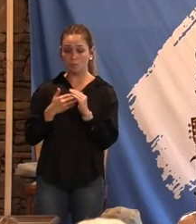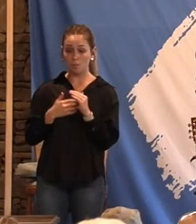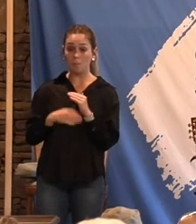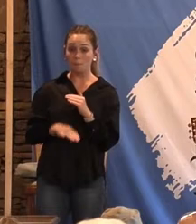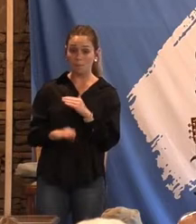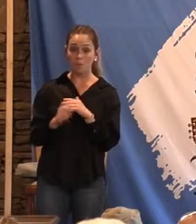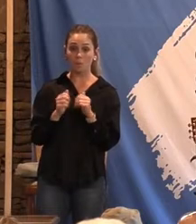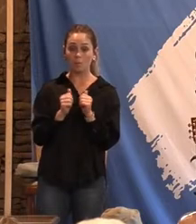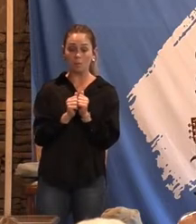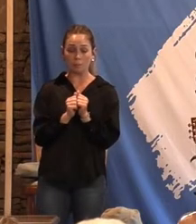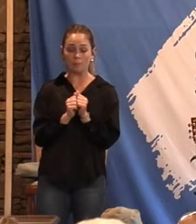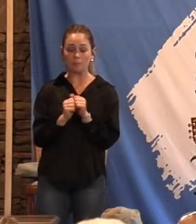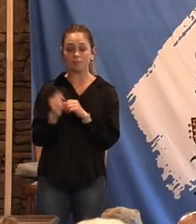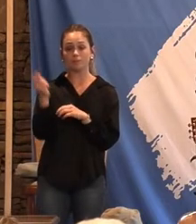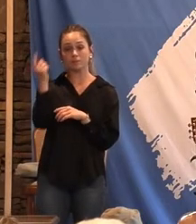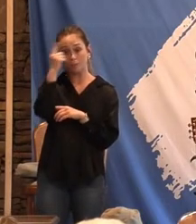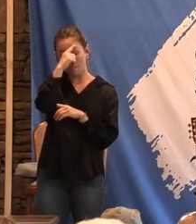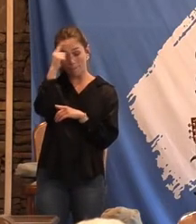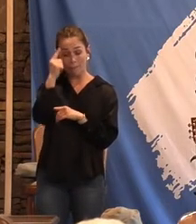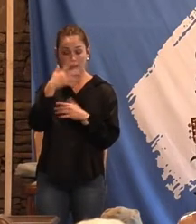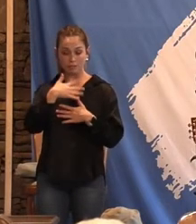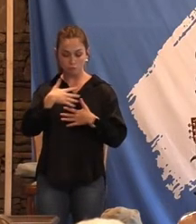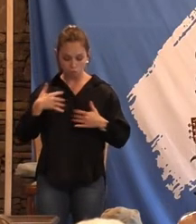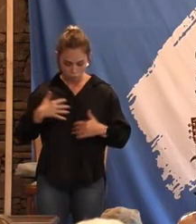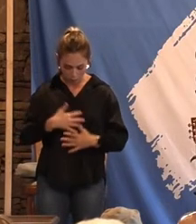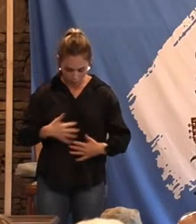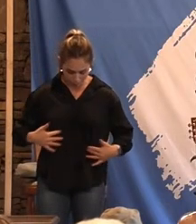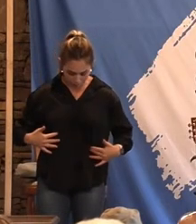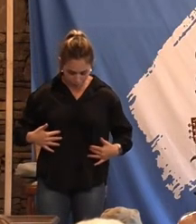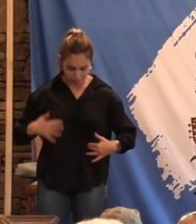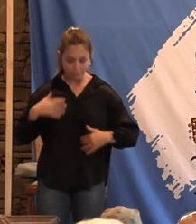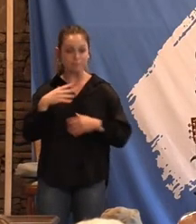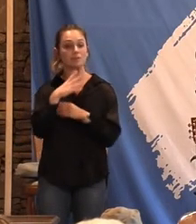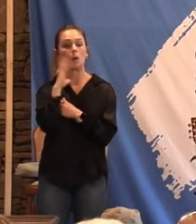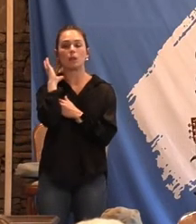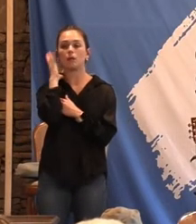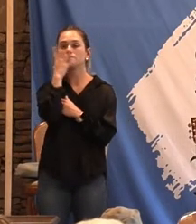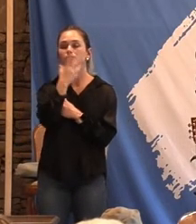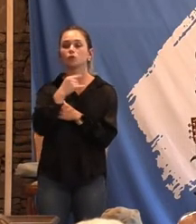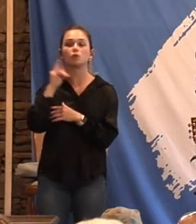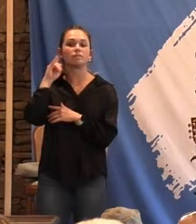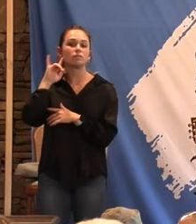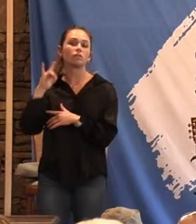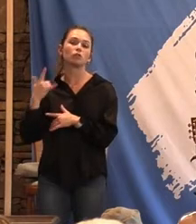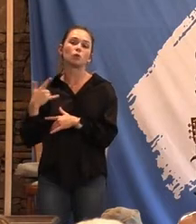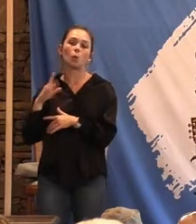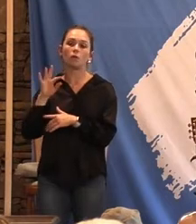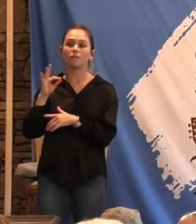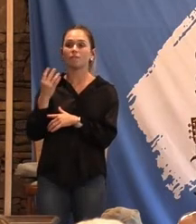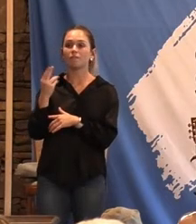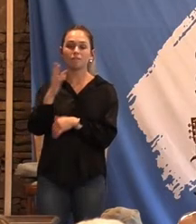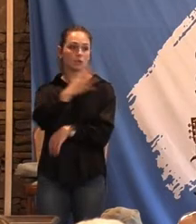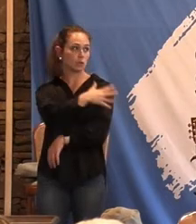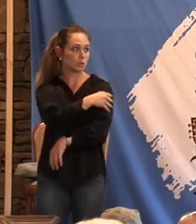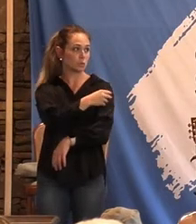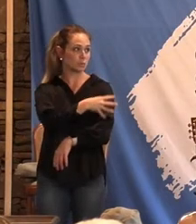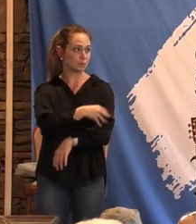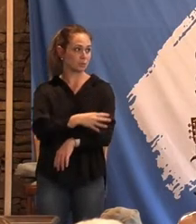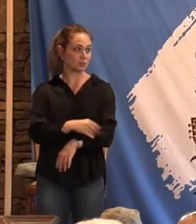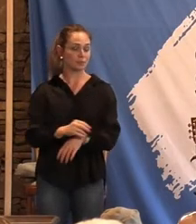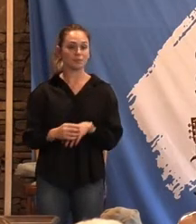with black stripes on that beautiful golden coat.